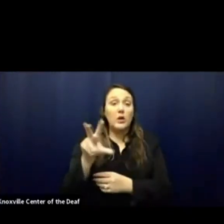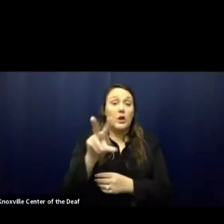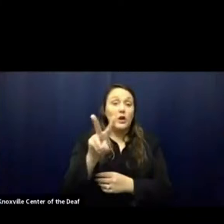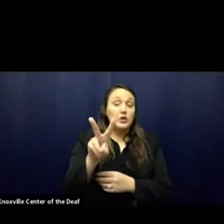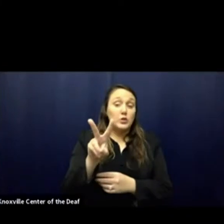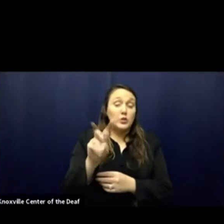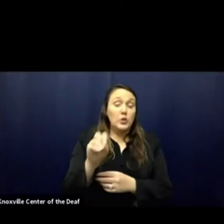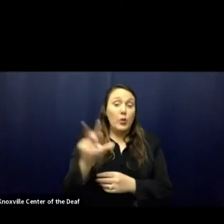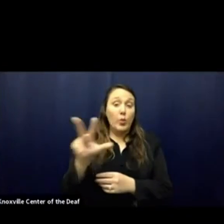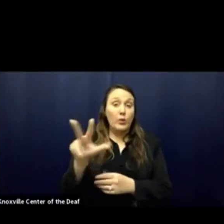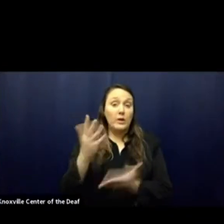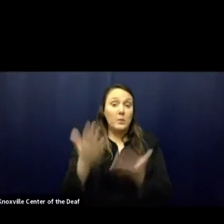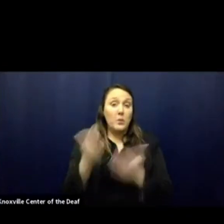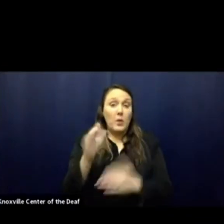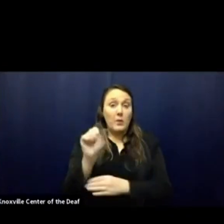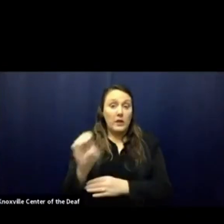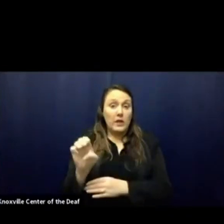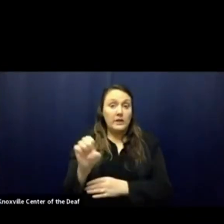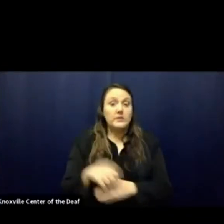cases.